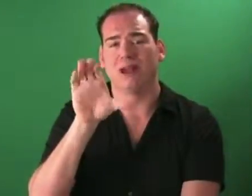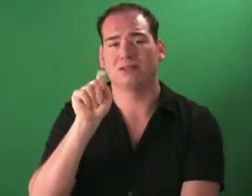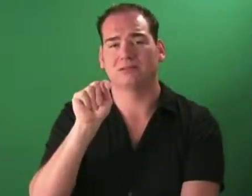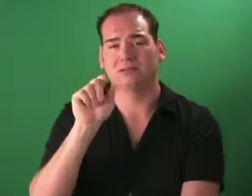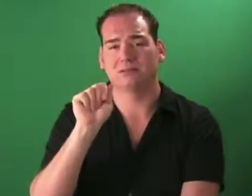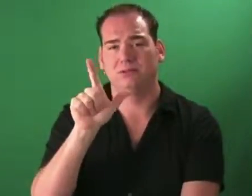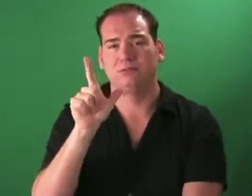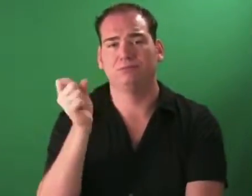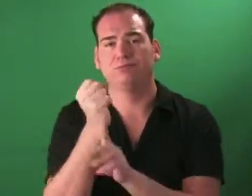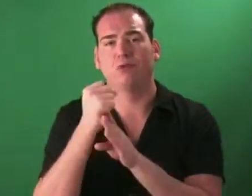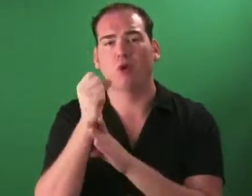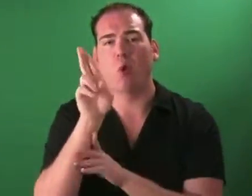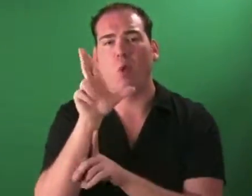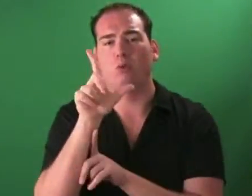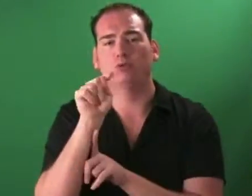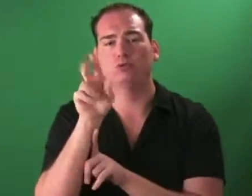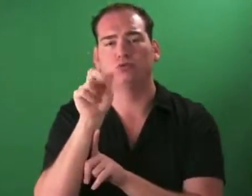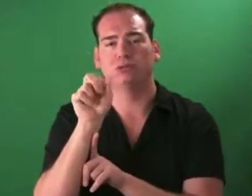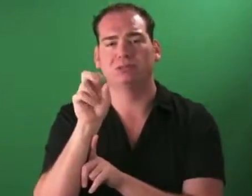There's also another test